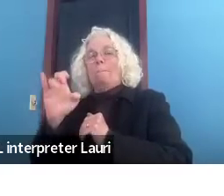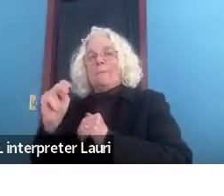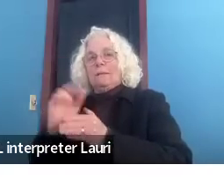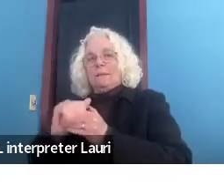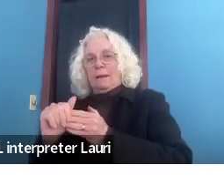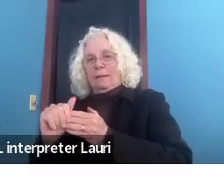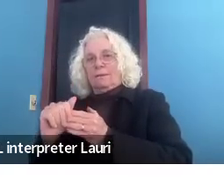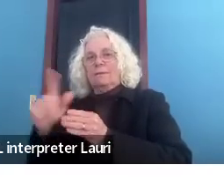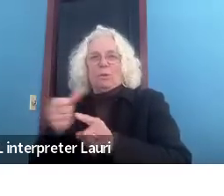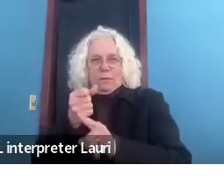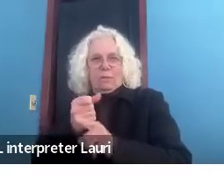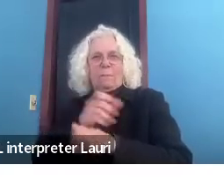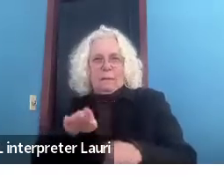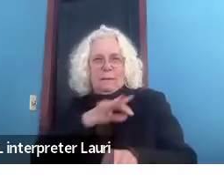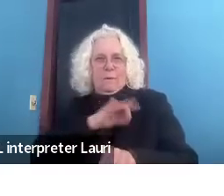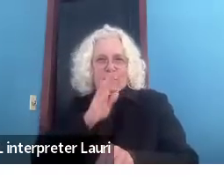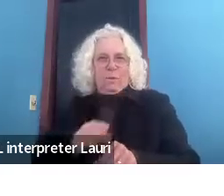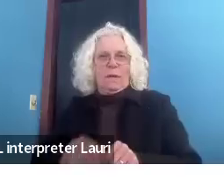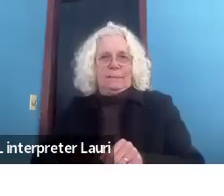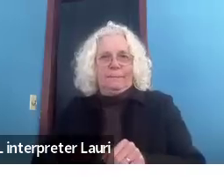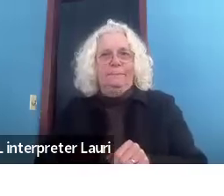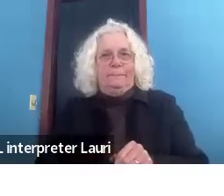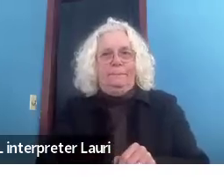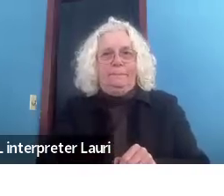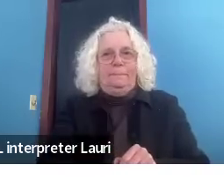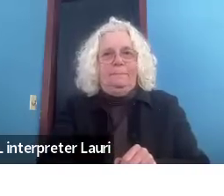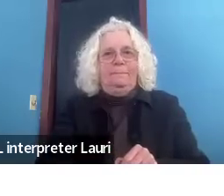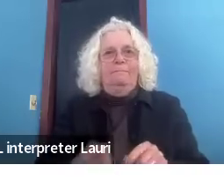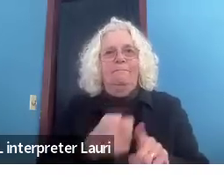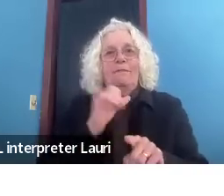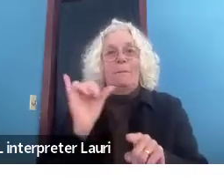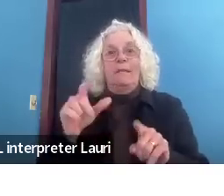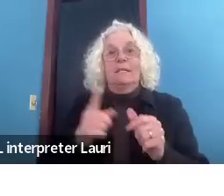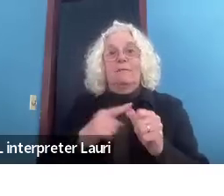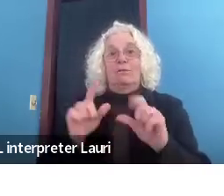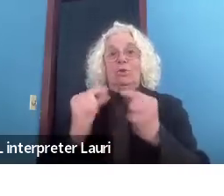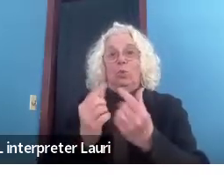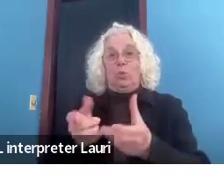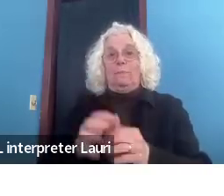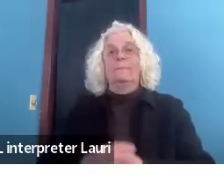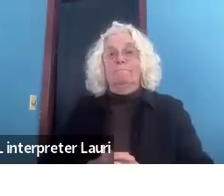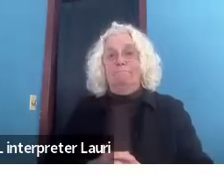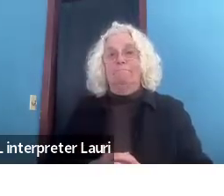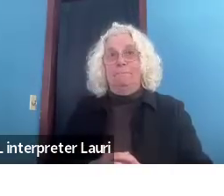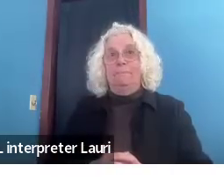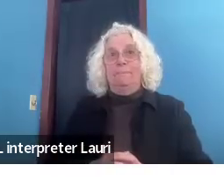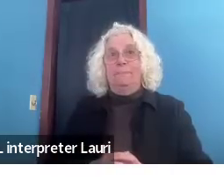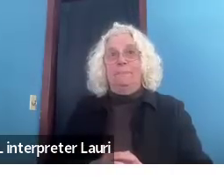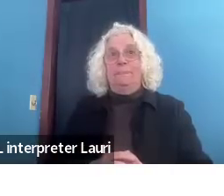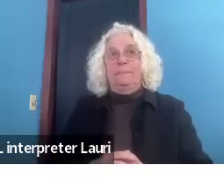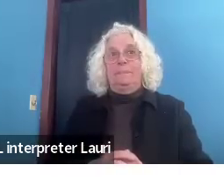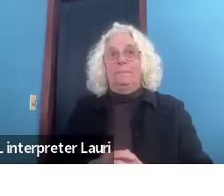affect nonprofits that we saw come out of this first grouping of executive orders affecting diversity, equity, and